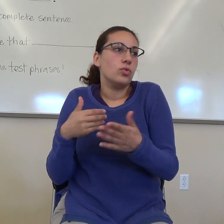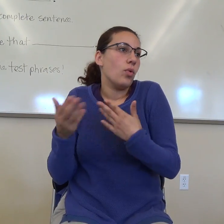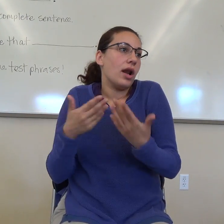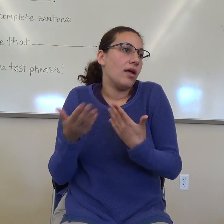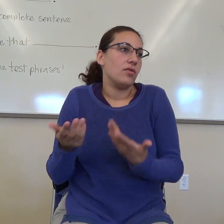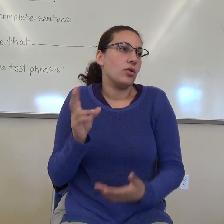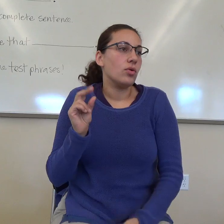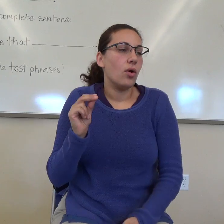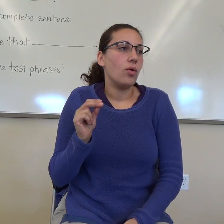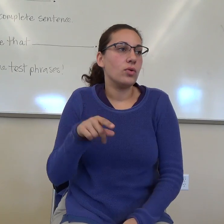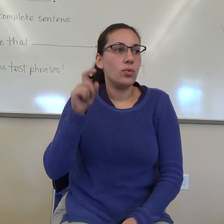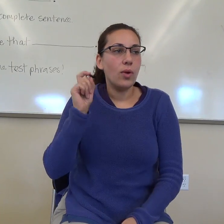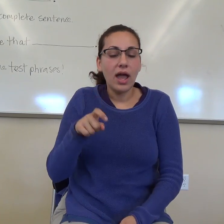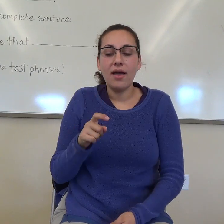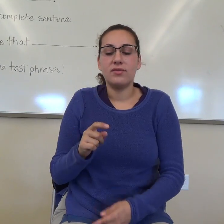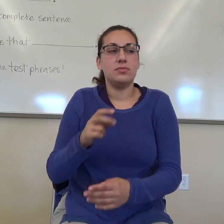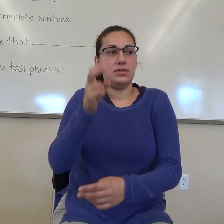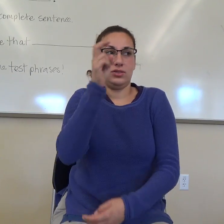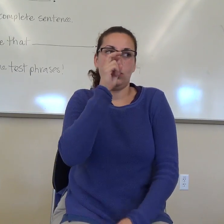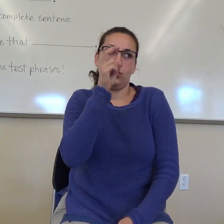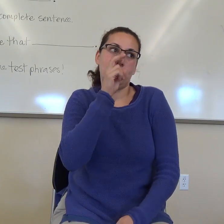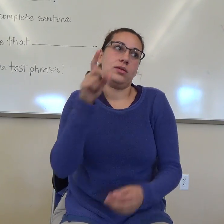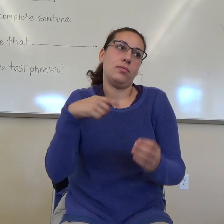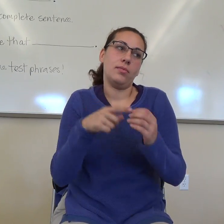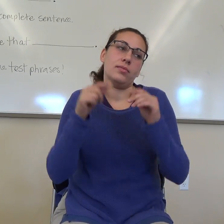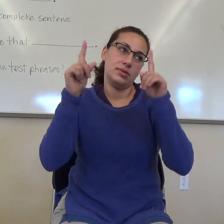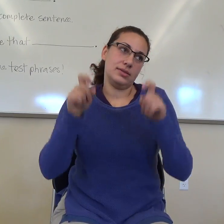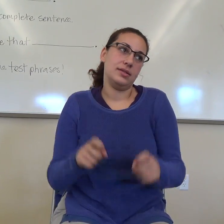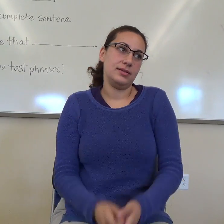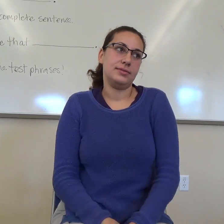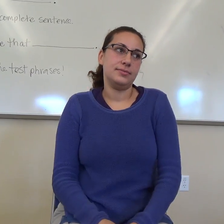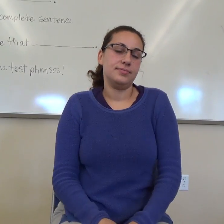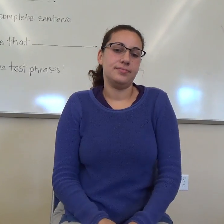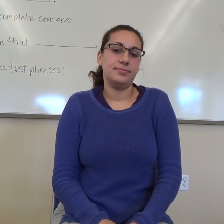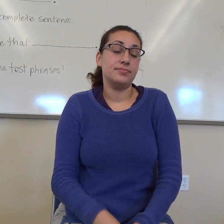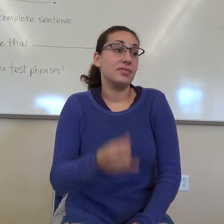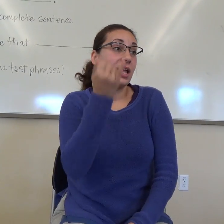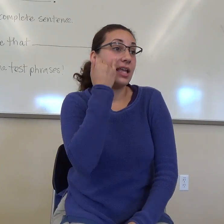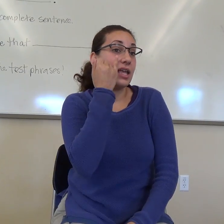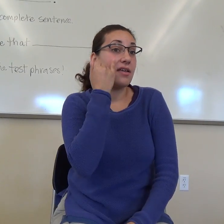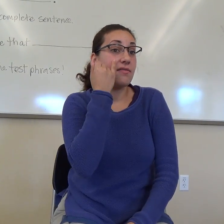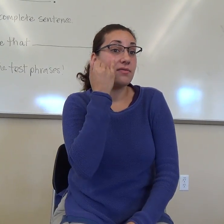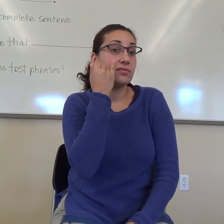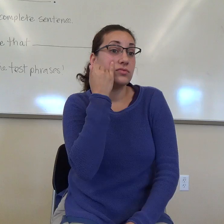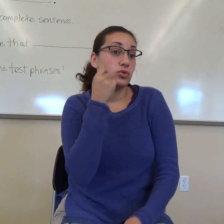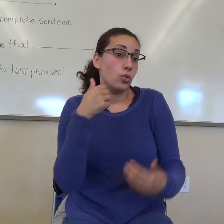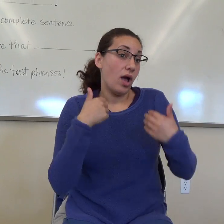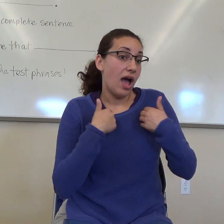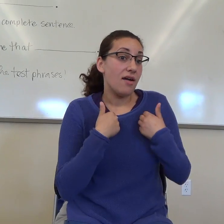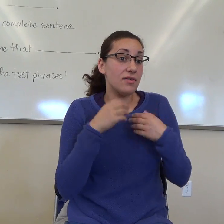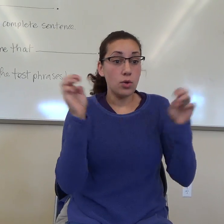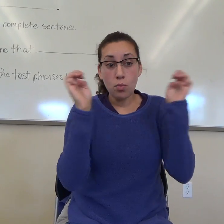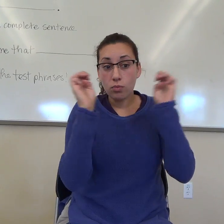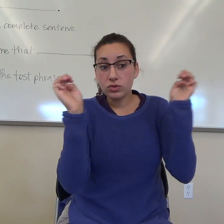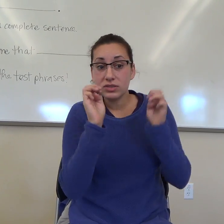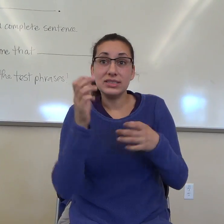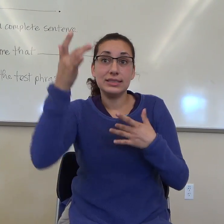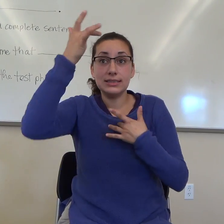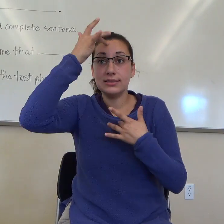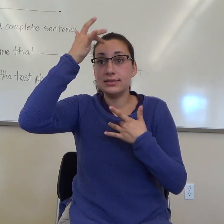that. Because then what happens is, say you do get sick, you do have an emergency at the end, then